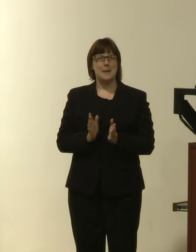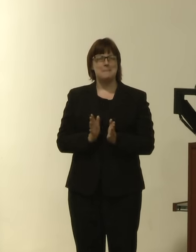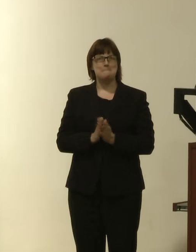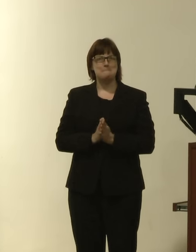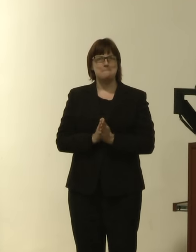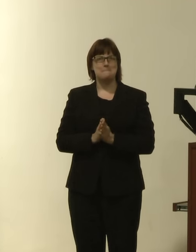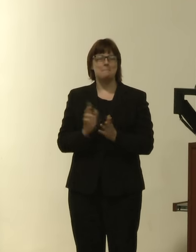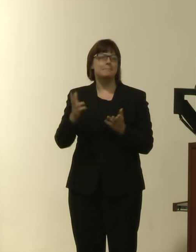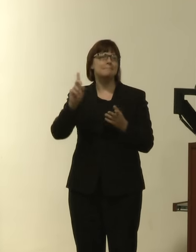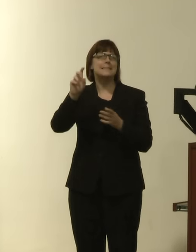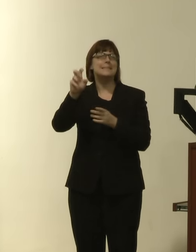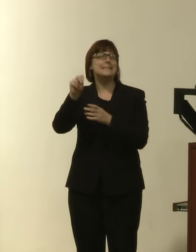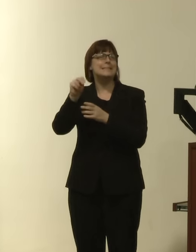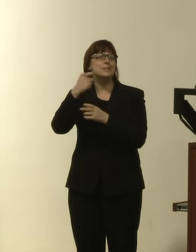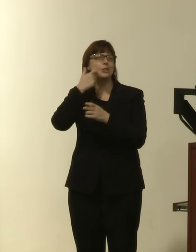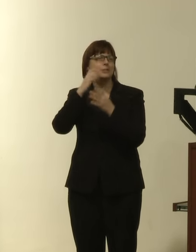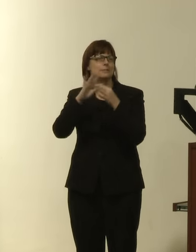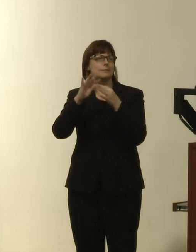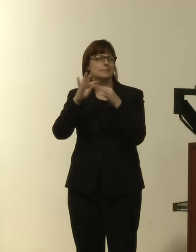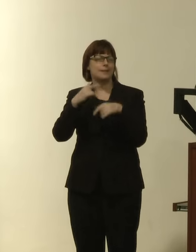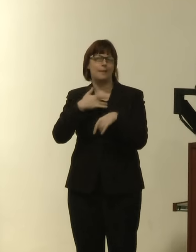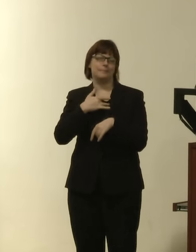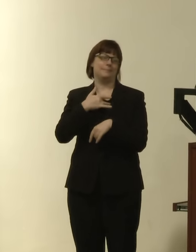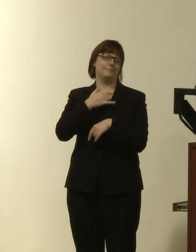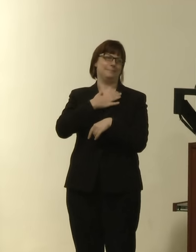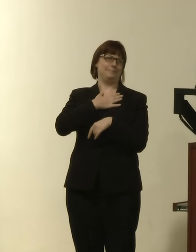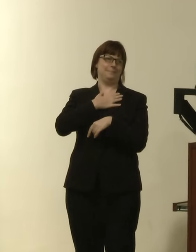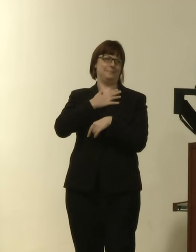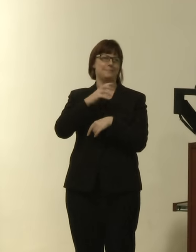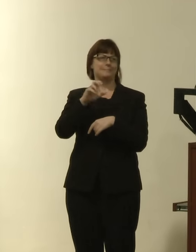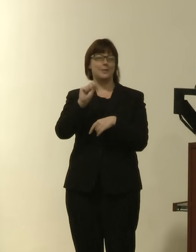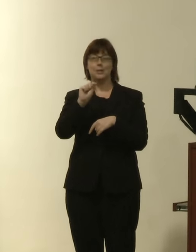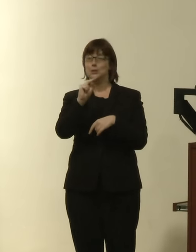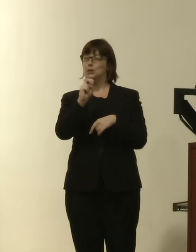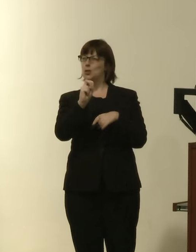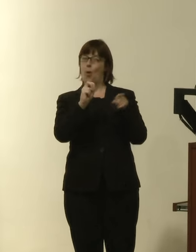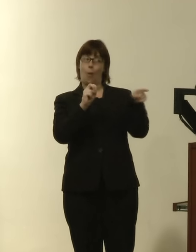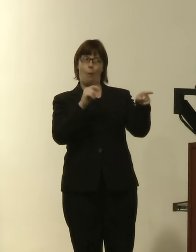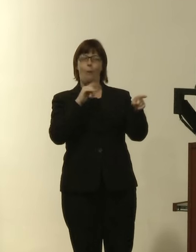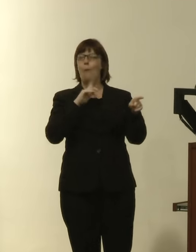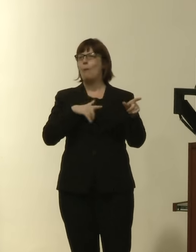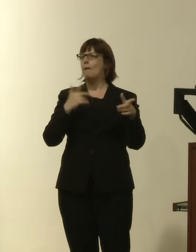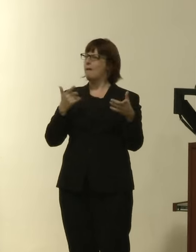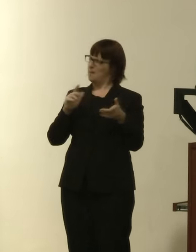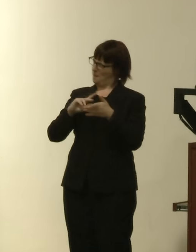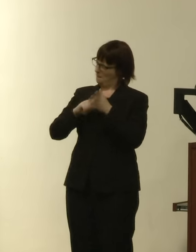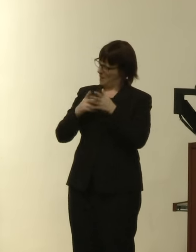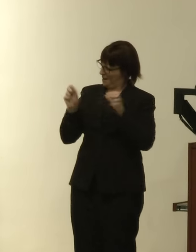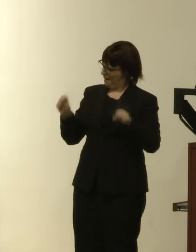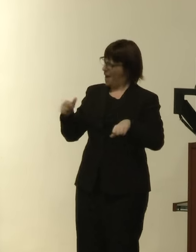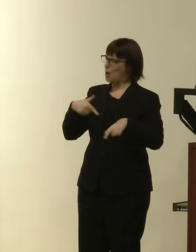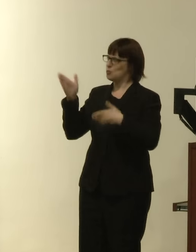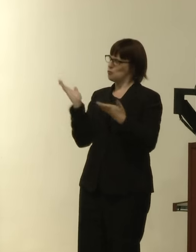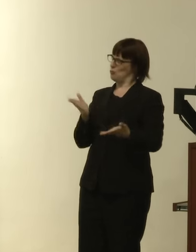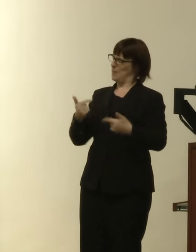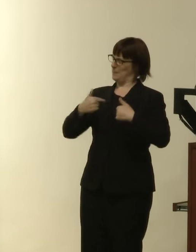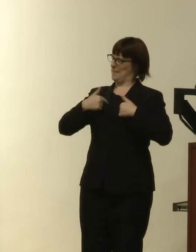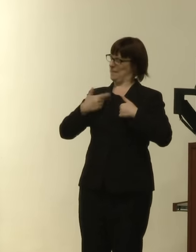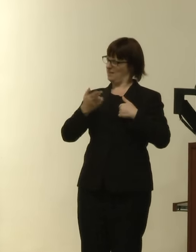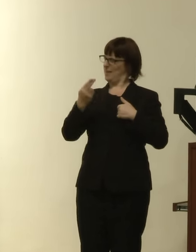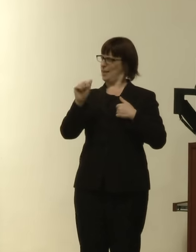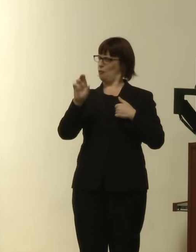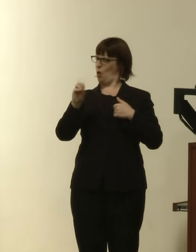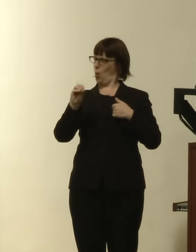I love how the dean just said that the Stones had enabled her to bring me, one of her heroes, but which is, you